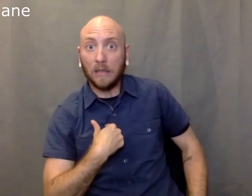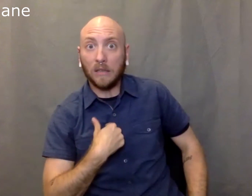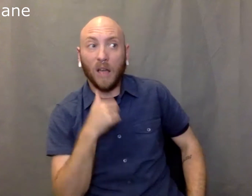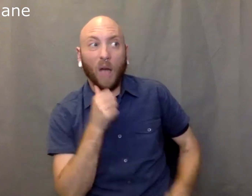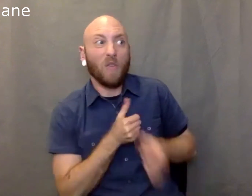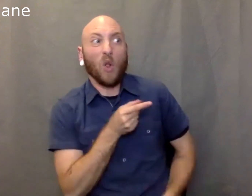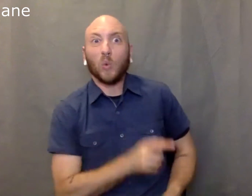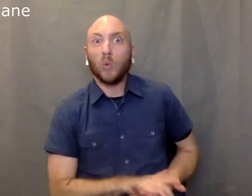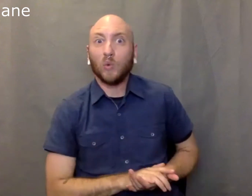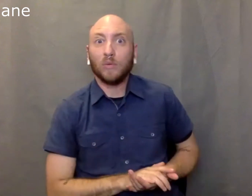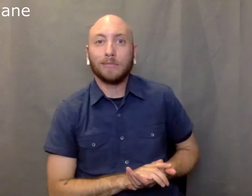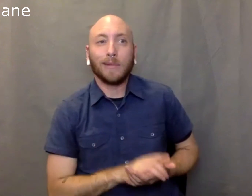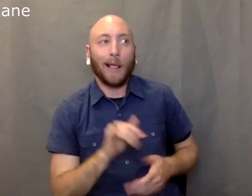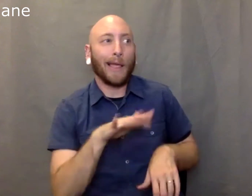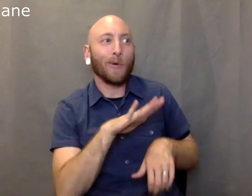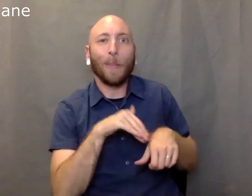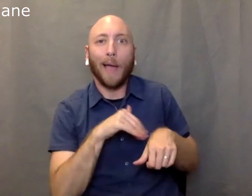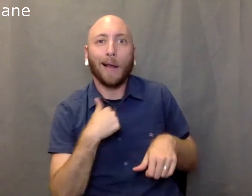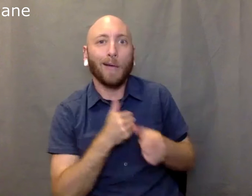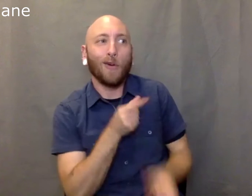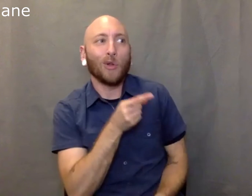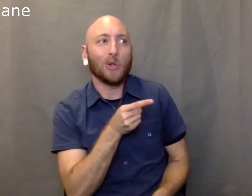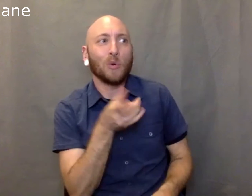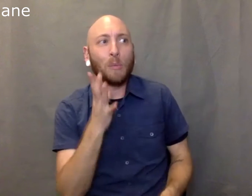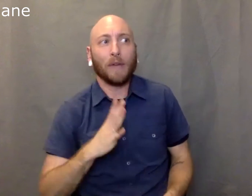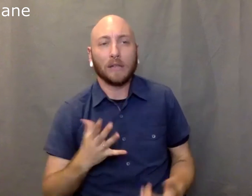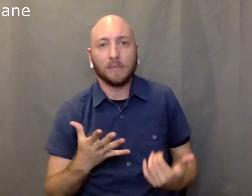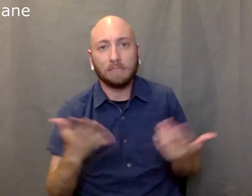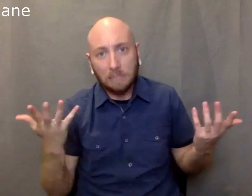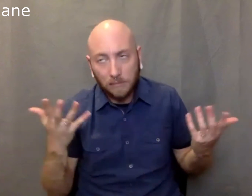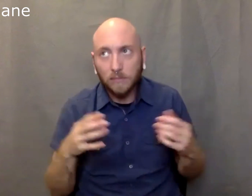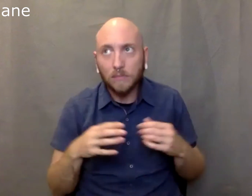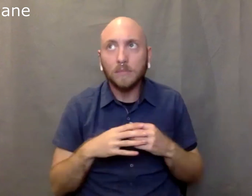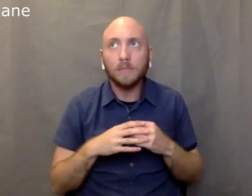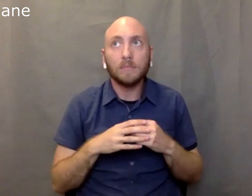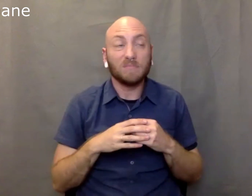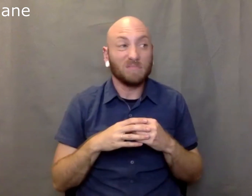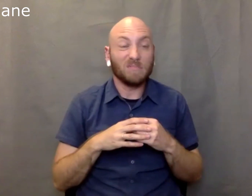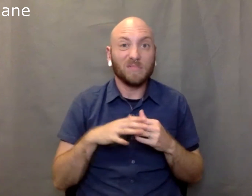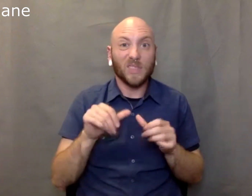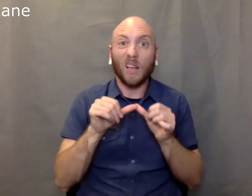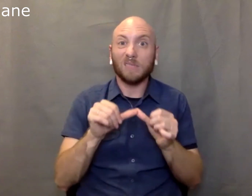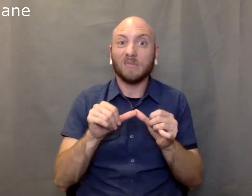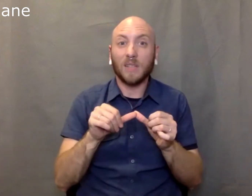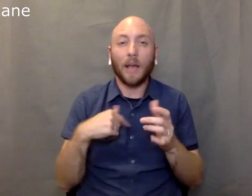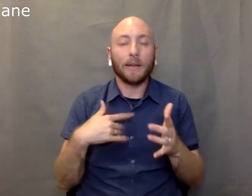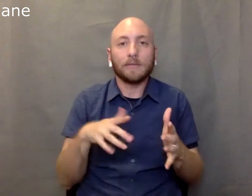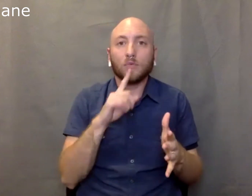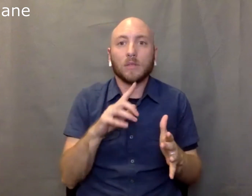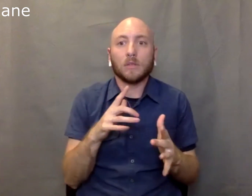your little pet, and everything will be fine. And that's pretty much why I was able to white knuckle it. Definitely like a dry